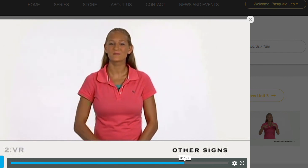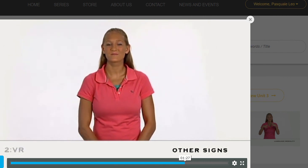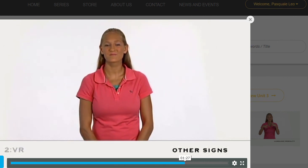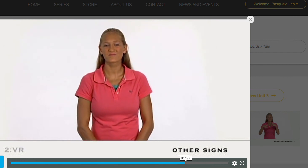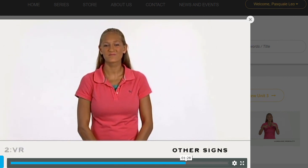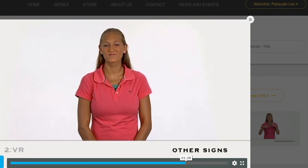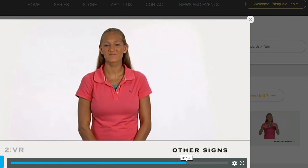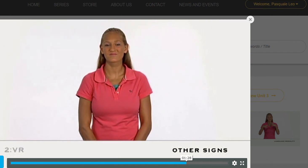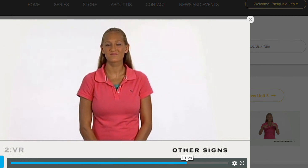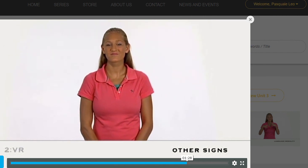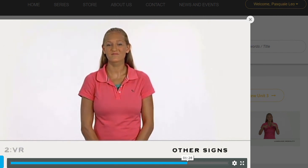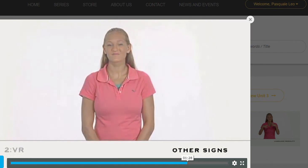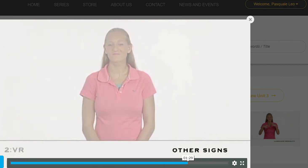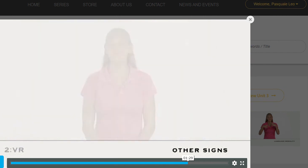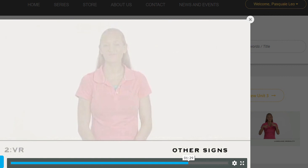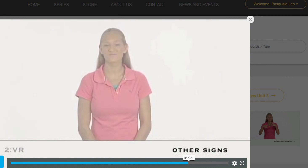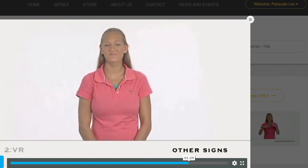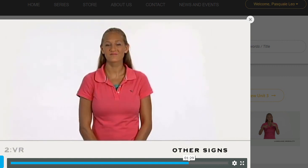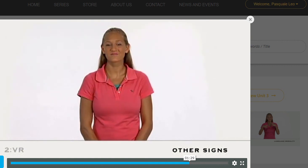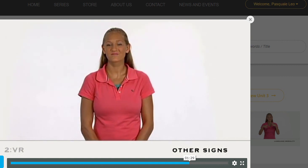To grow up,